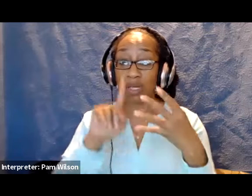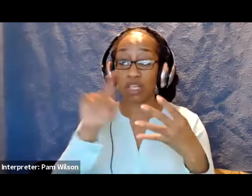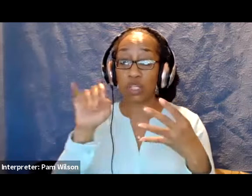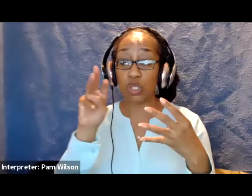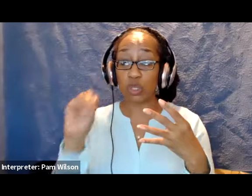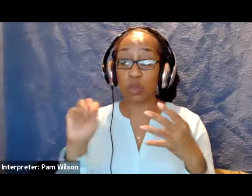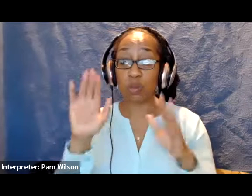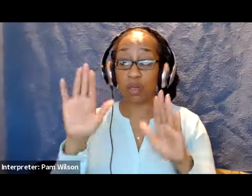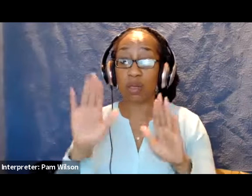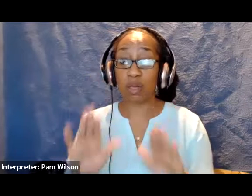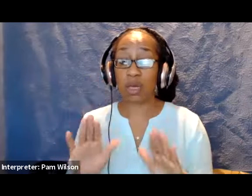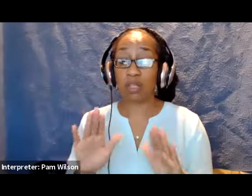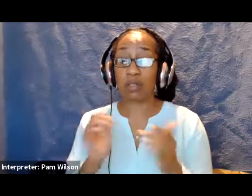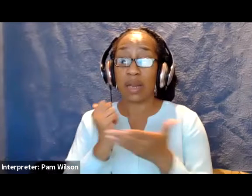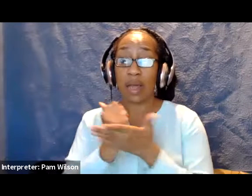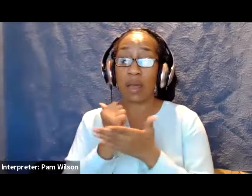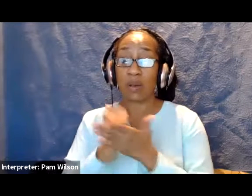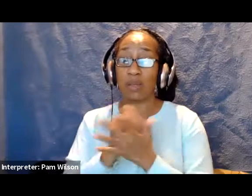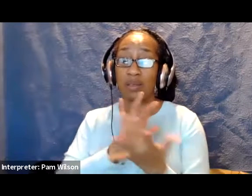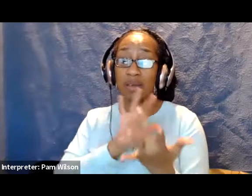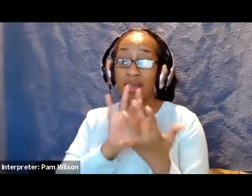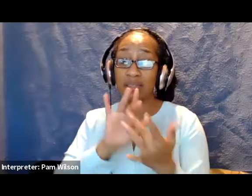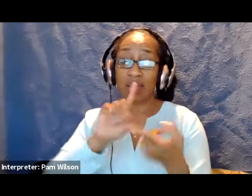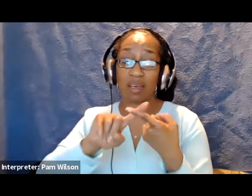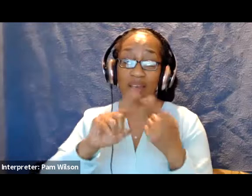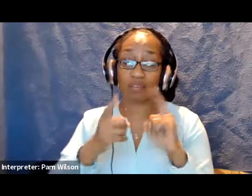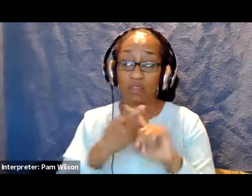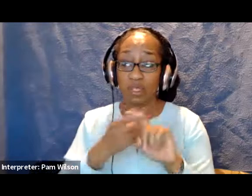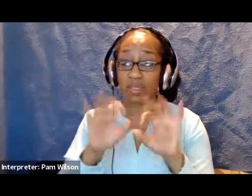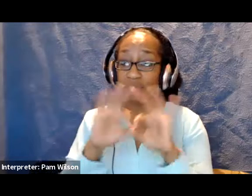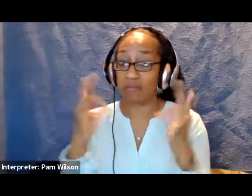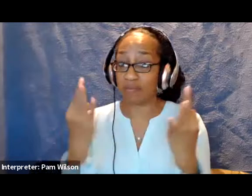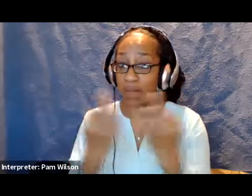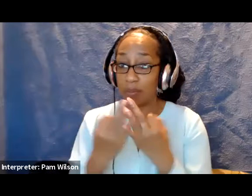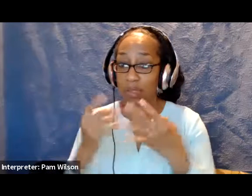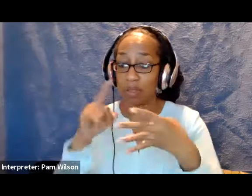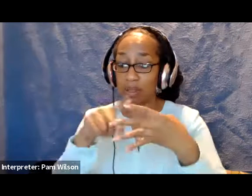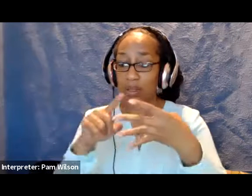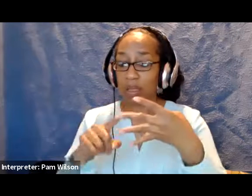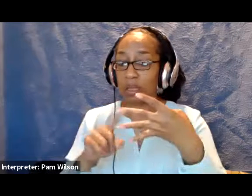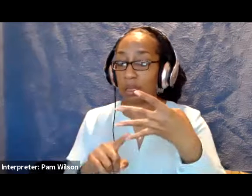to communicate / stay in touch with friends and family.